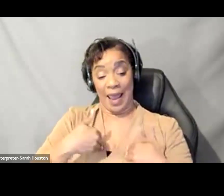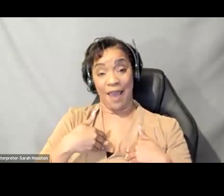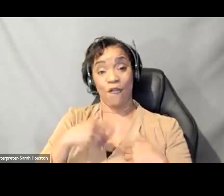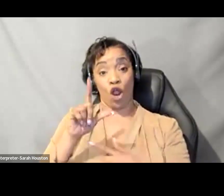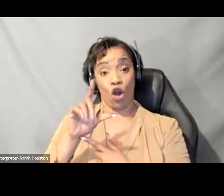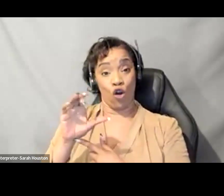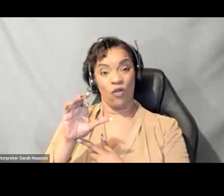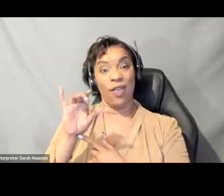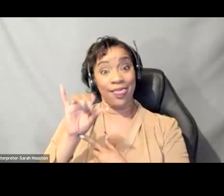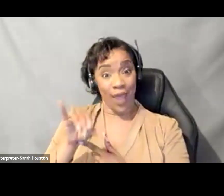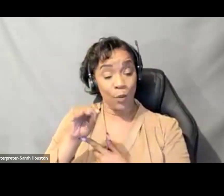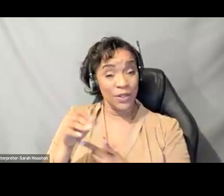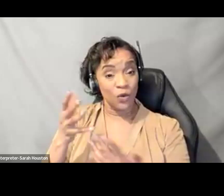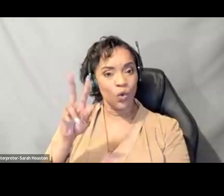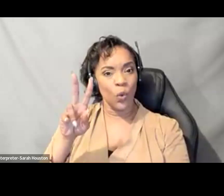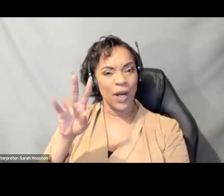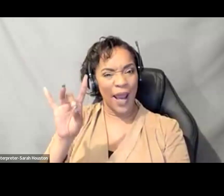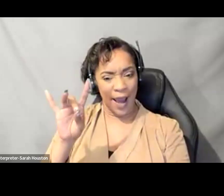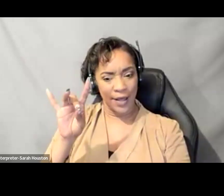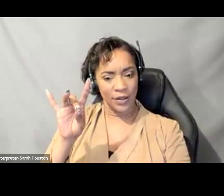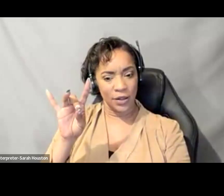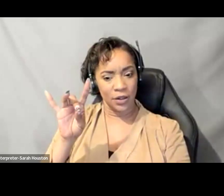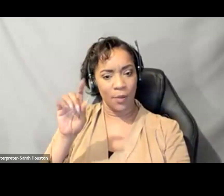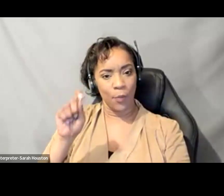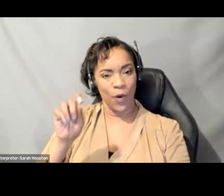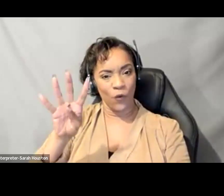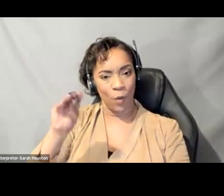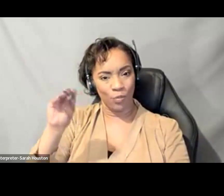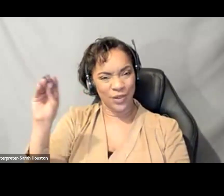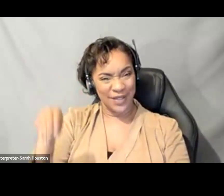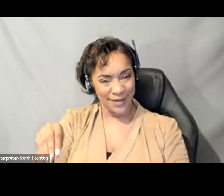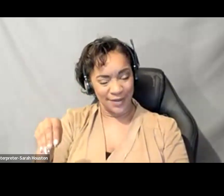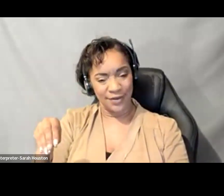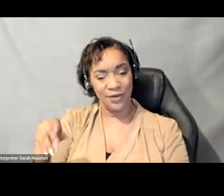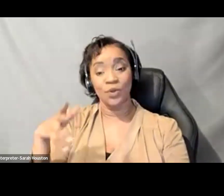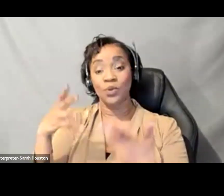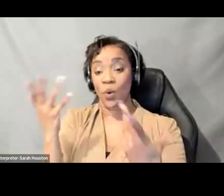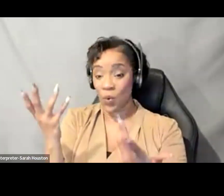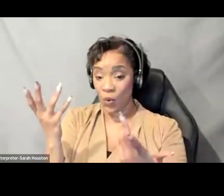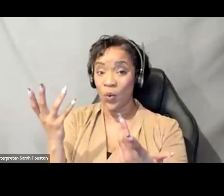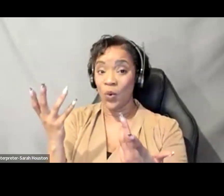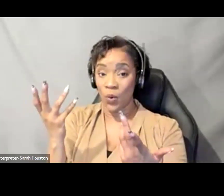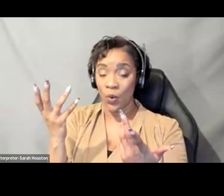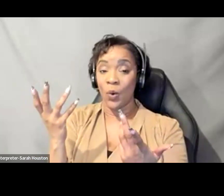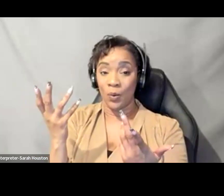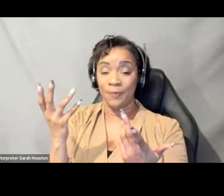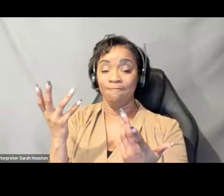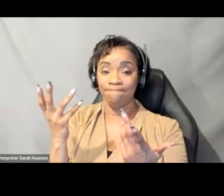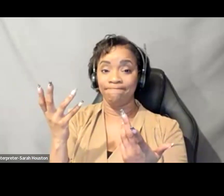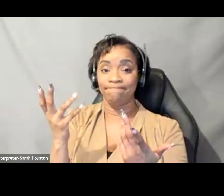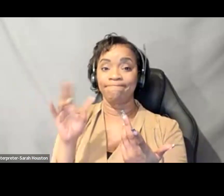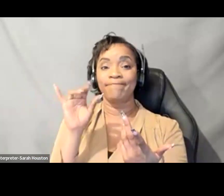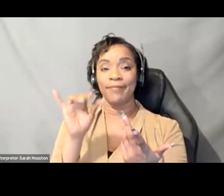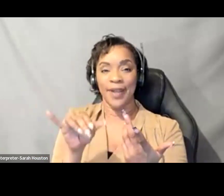28.4% of persons with disability have ever experienced long COVID. So again, it's something that it already can